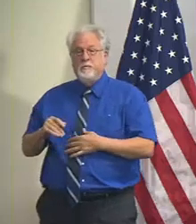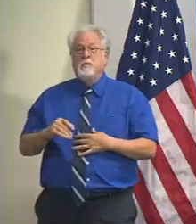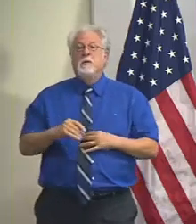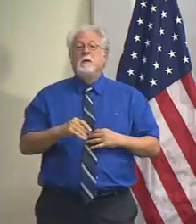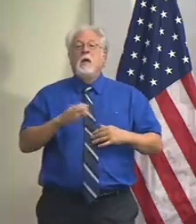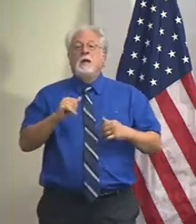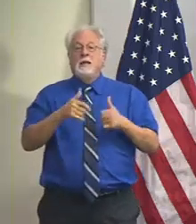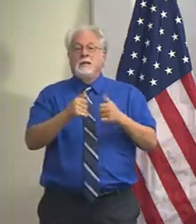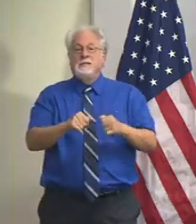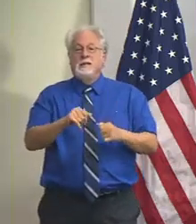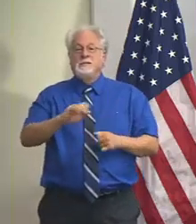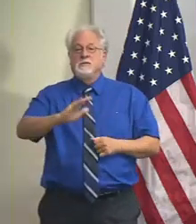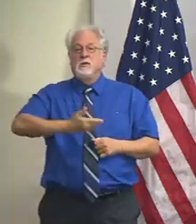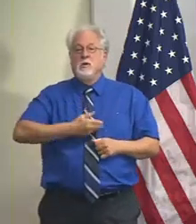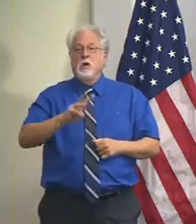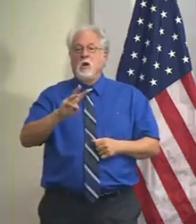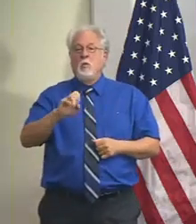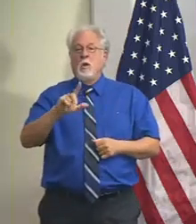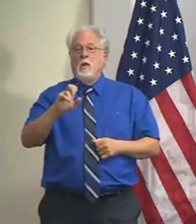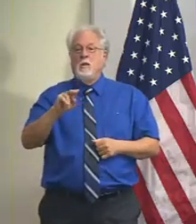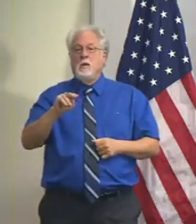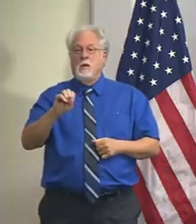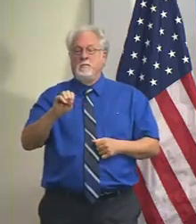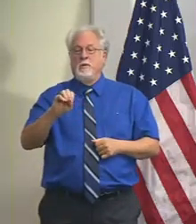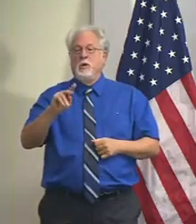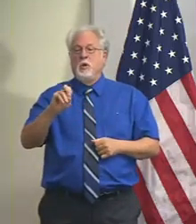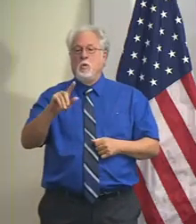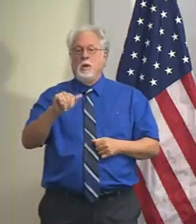You can text WELCOME NOLA to